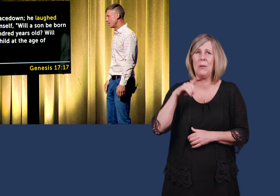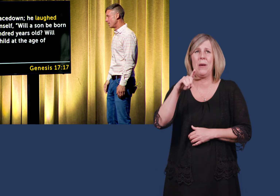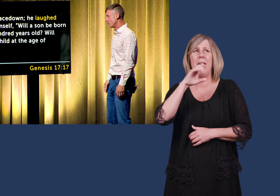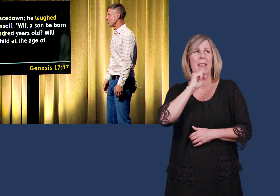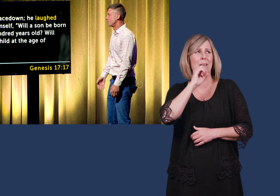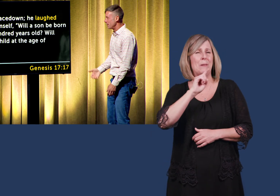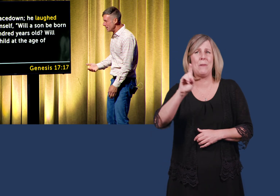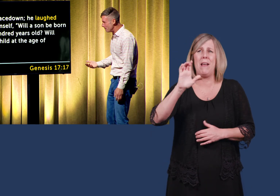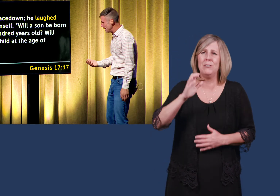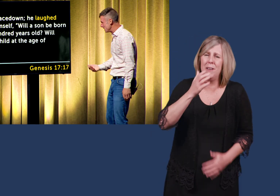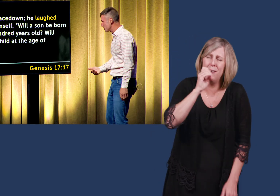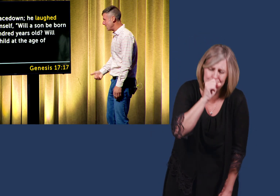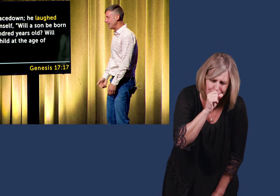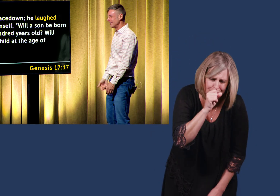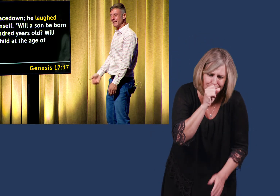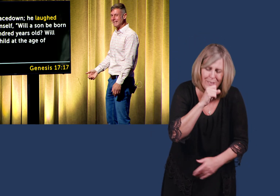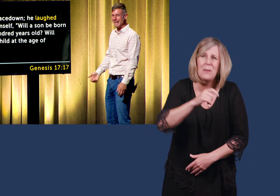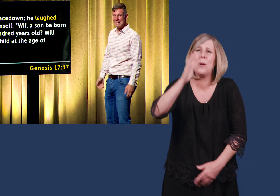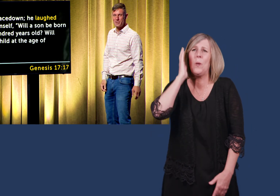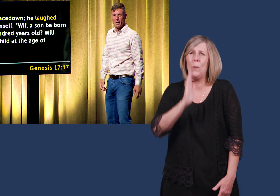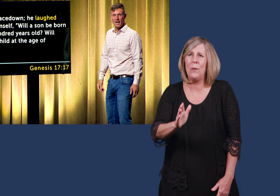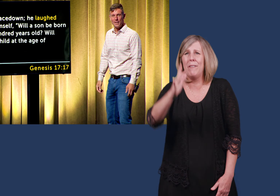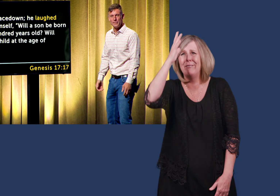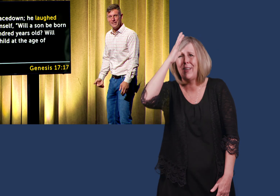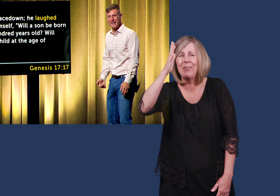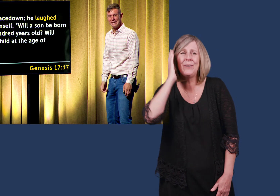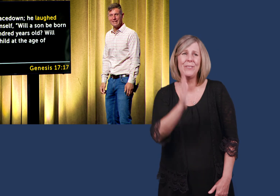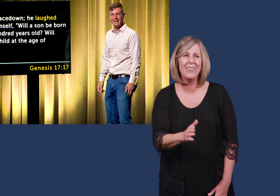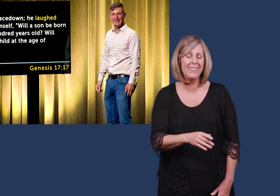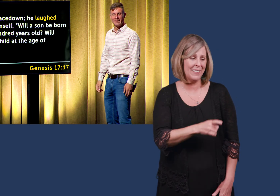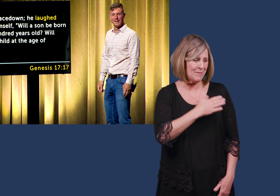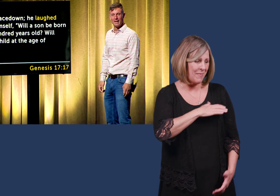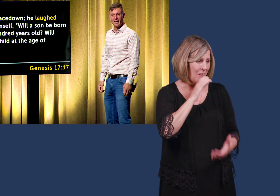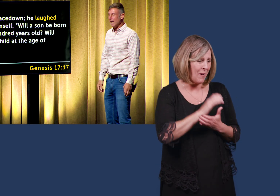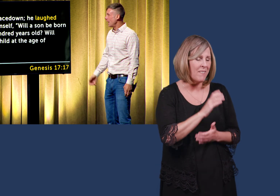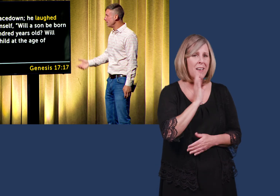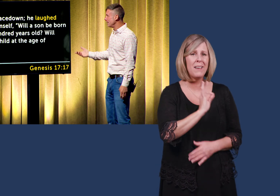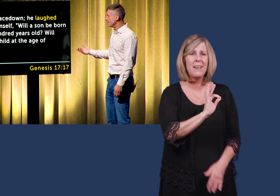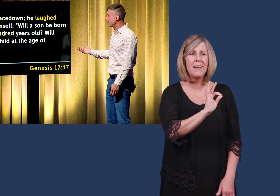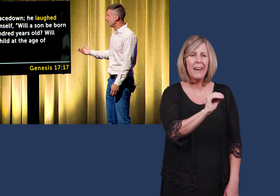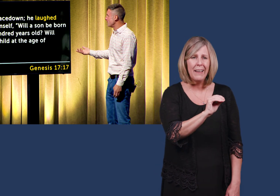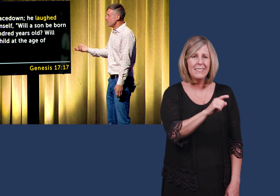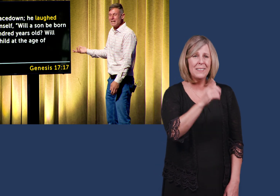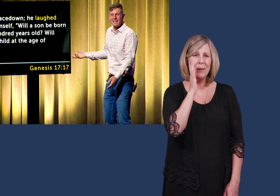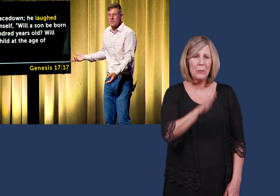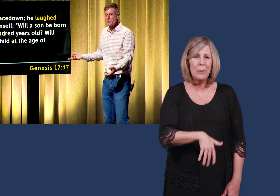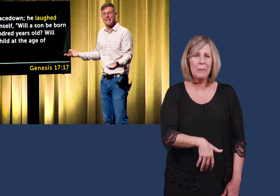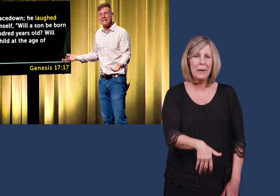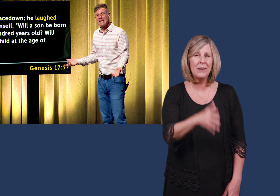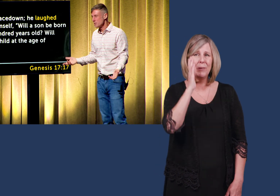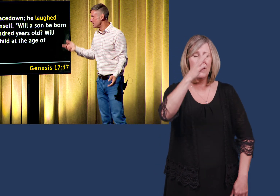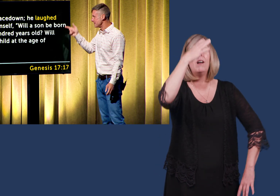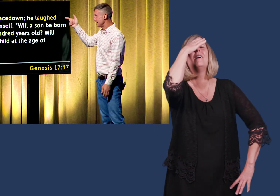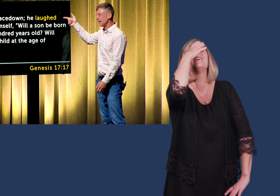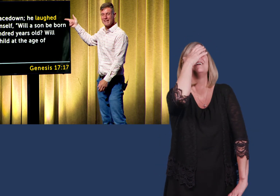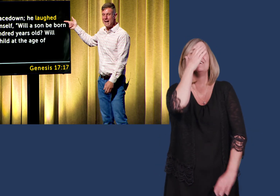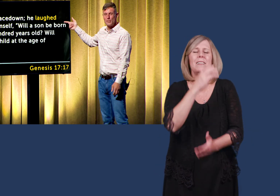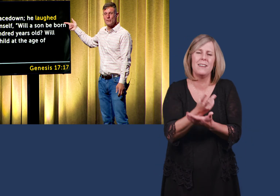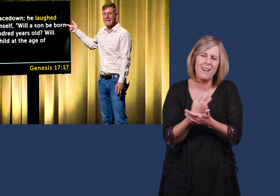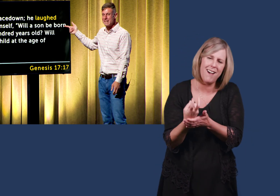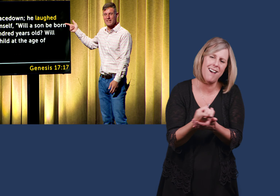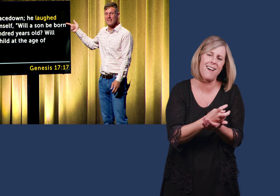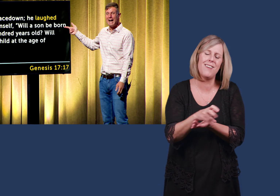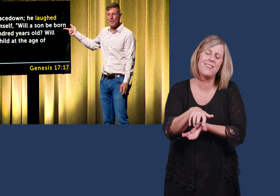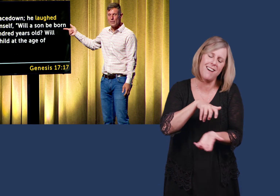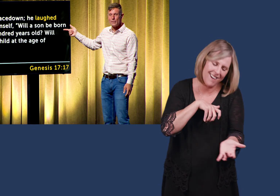old? Will Sarah bear a child at the age of 90? I mean, you're just like, this is ridiculous. This is not a laugh